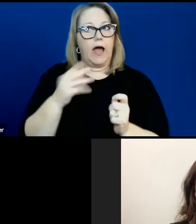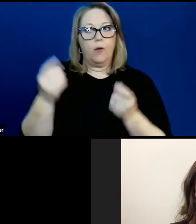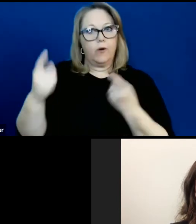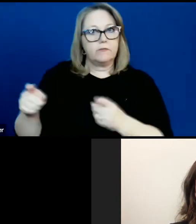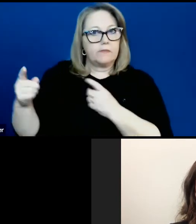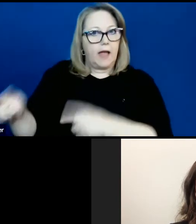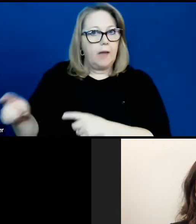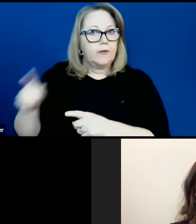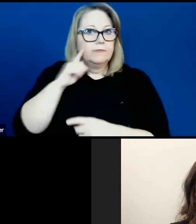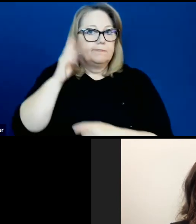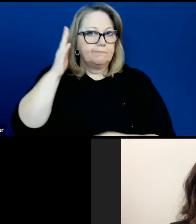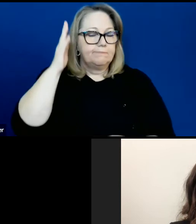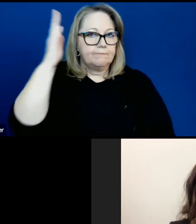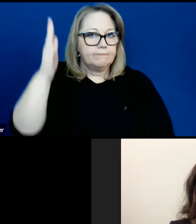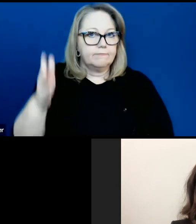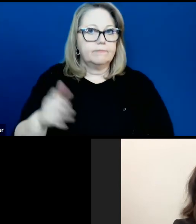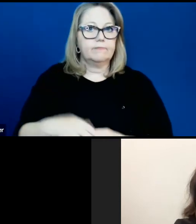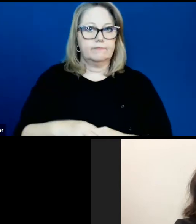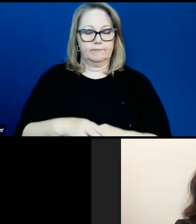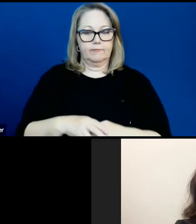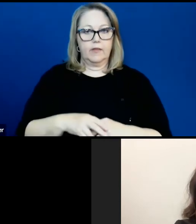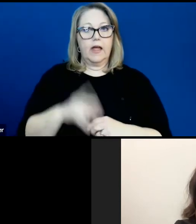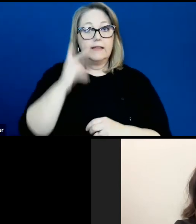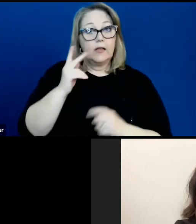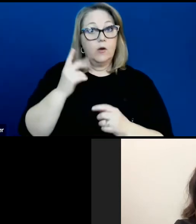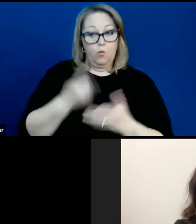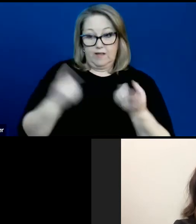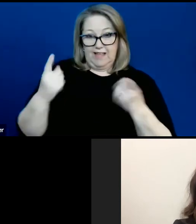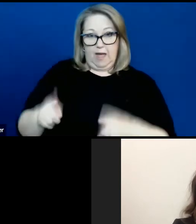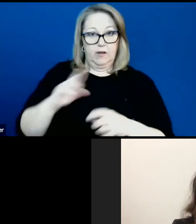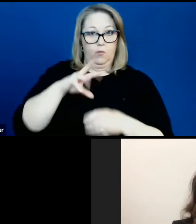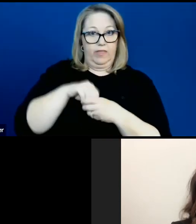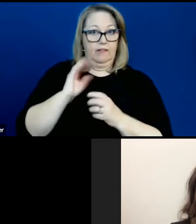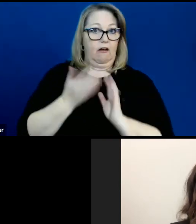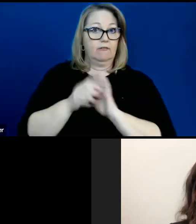update the state's playbook to match the latest information from the CDC.